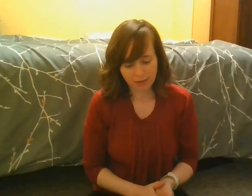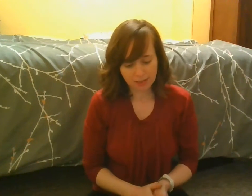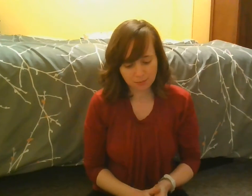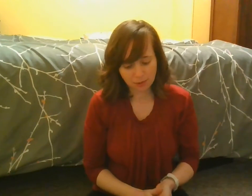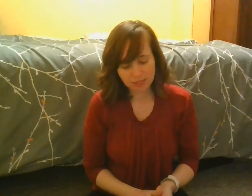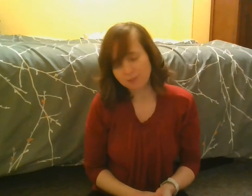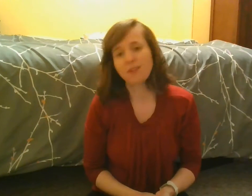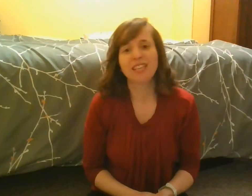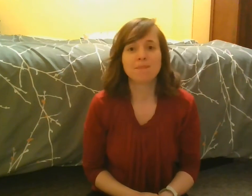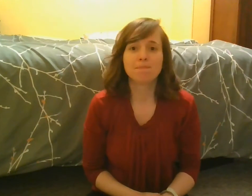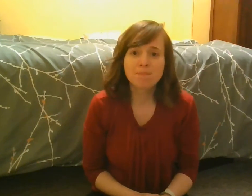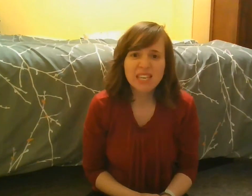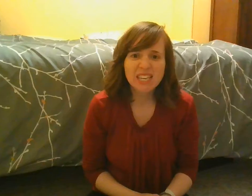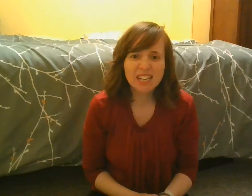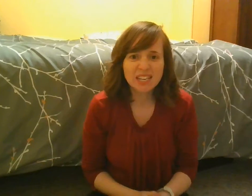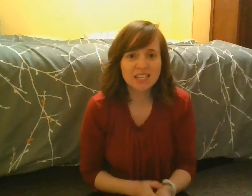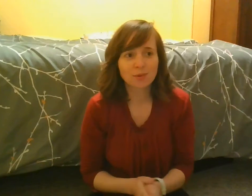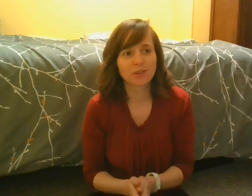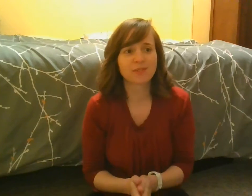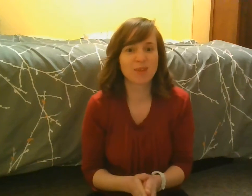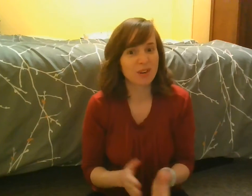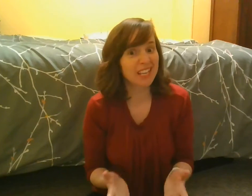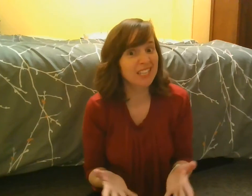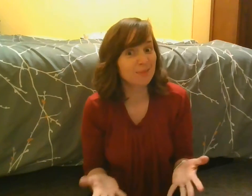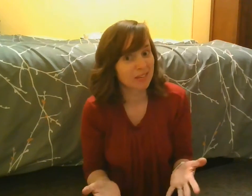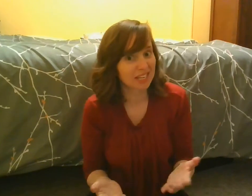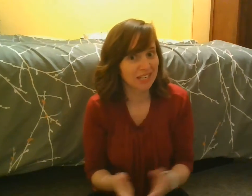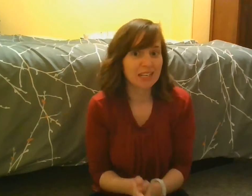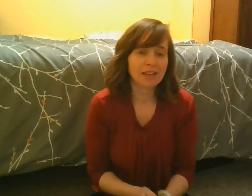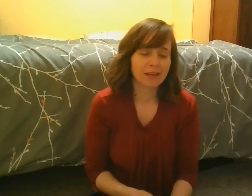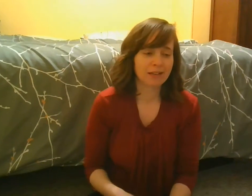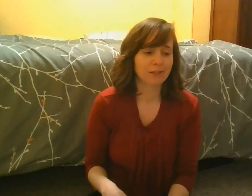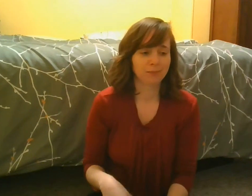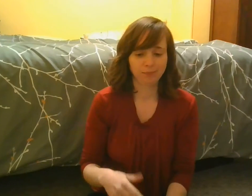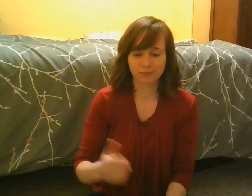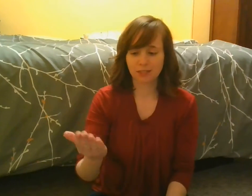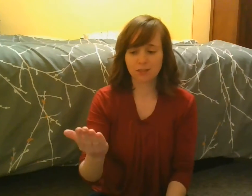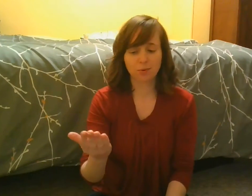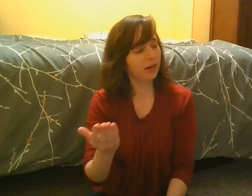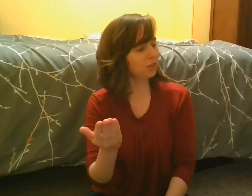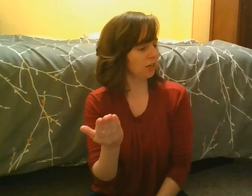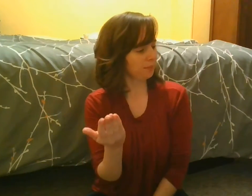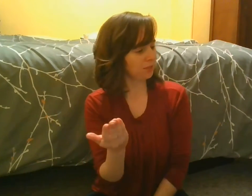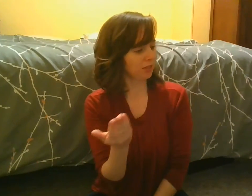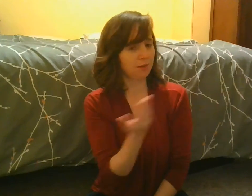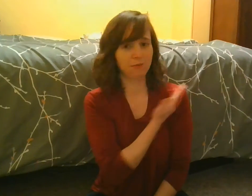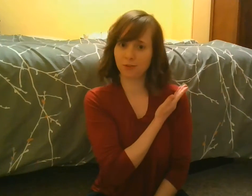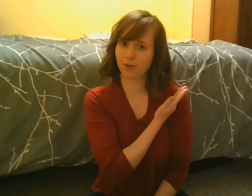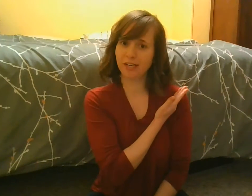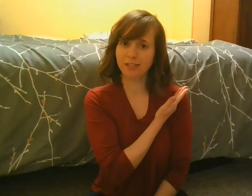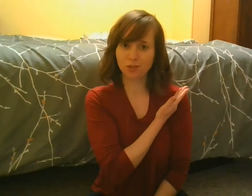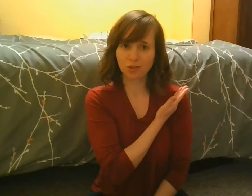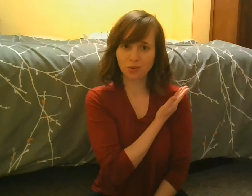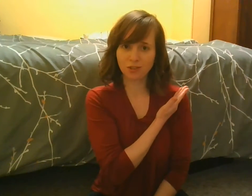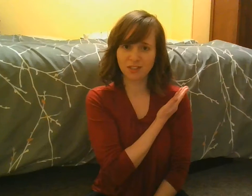Next one is feeling mean, or if someone is mean, karate chop yourself across your shoulder and